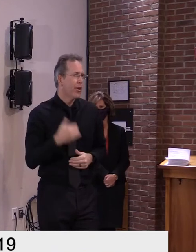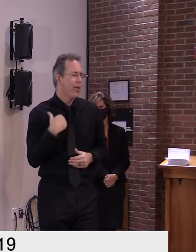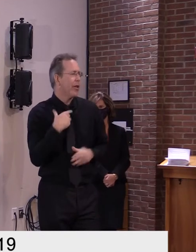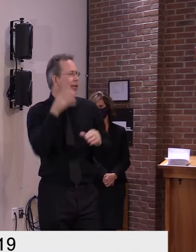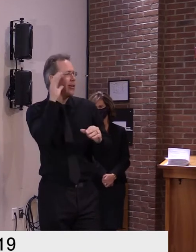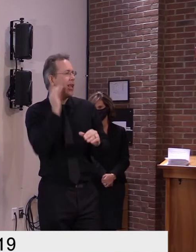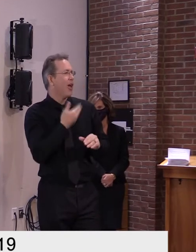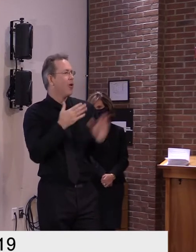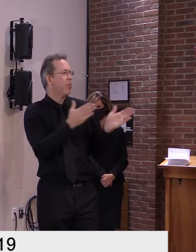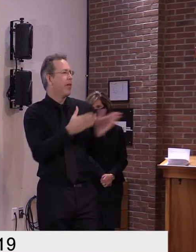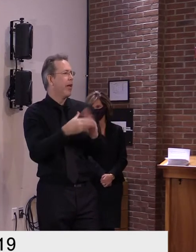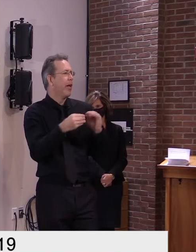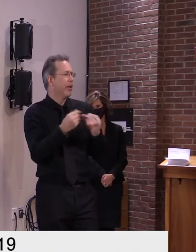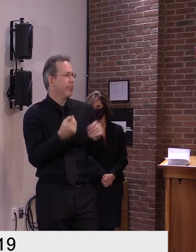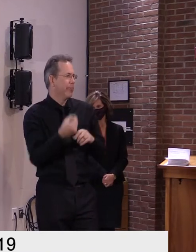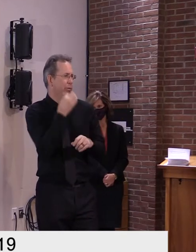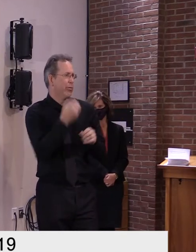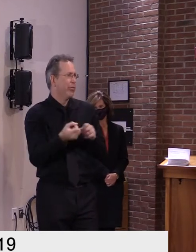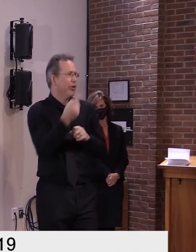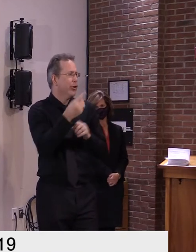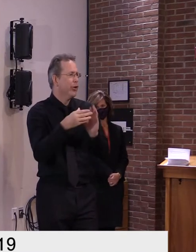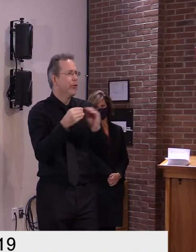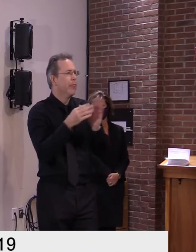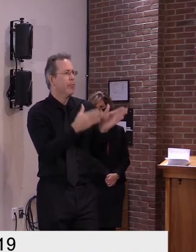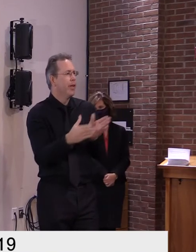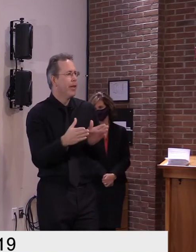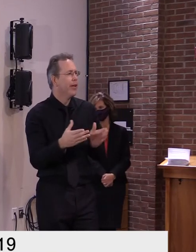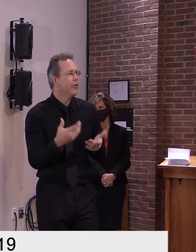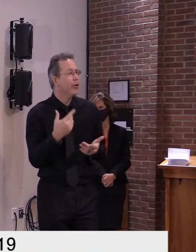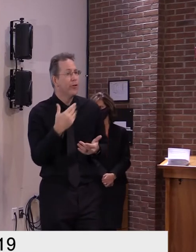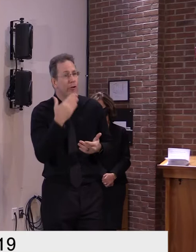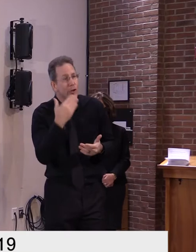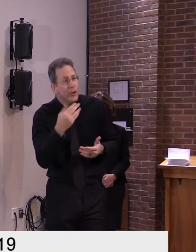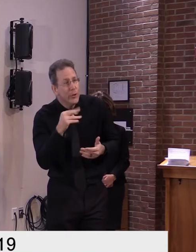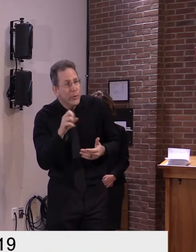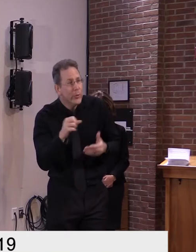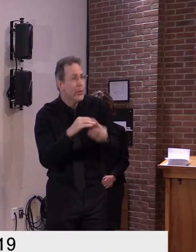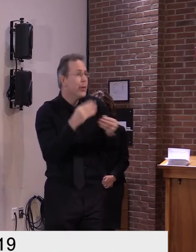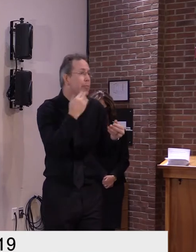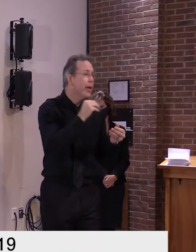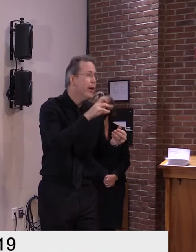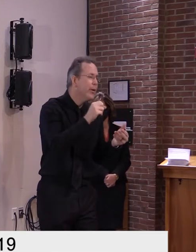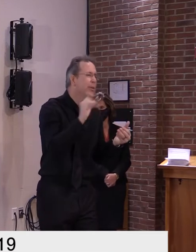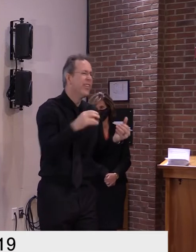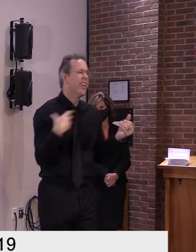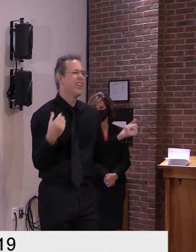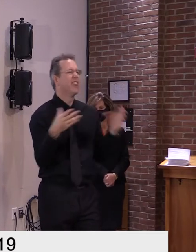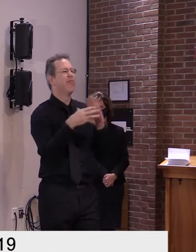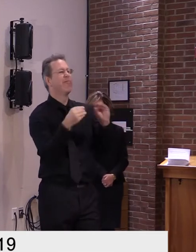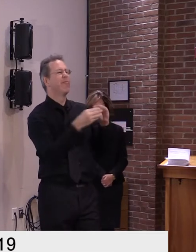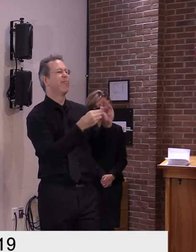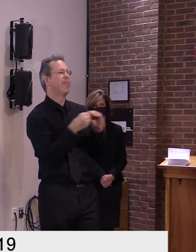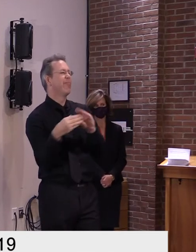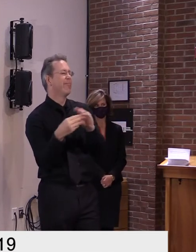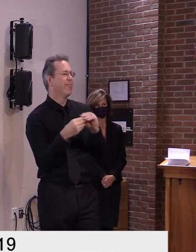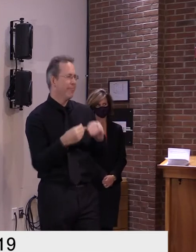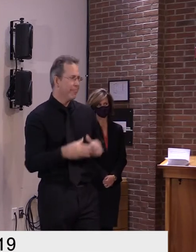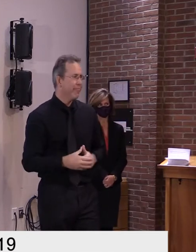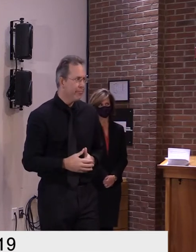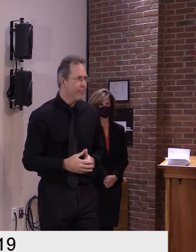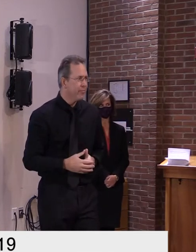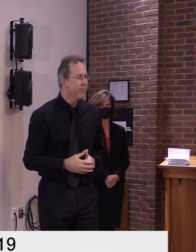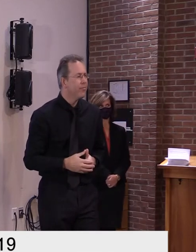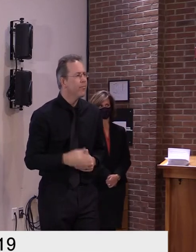The good and the bad and the opportunities that exist, I think. So where we go from here, what's my